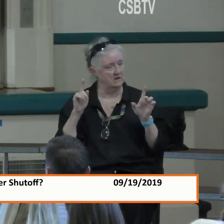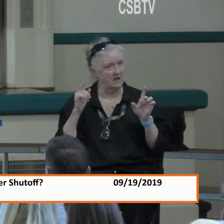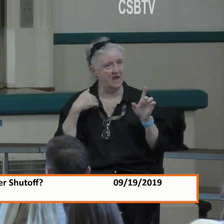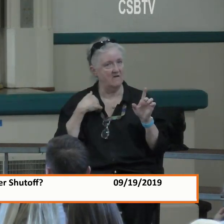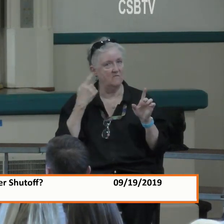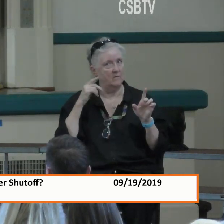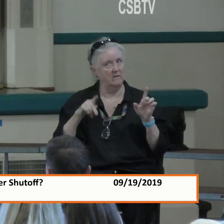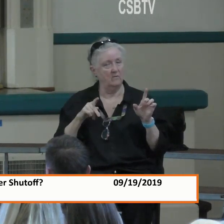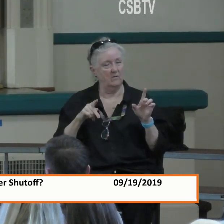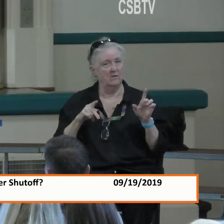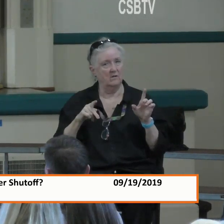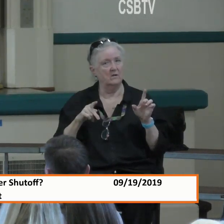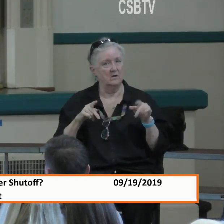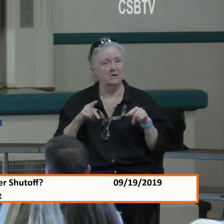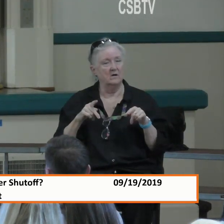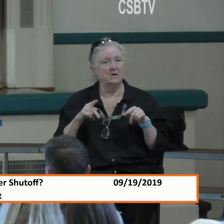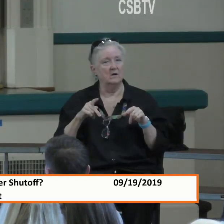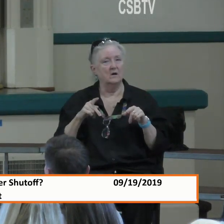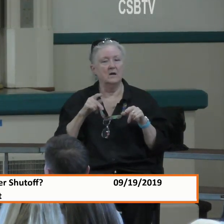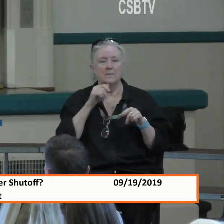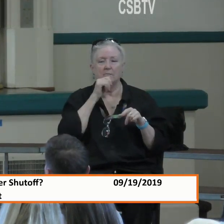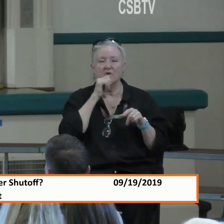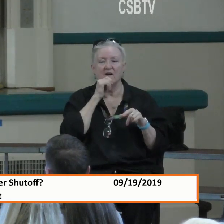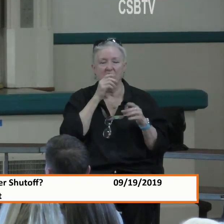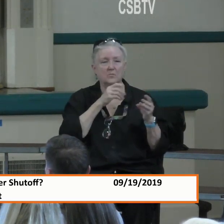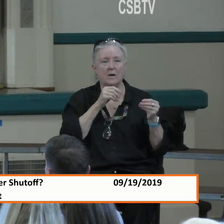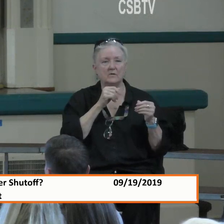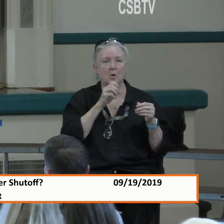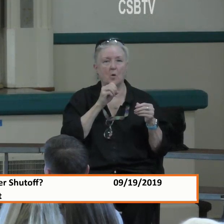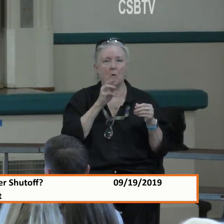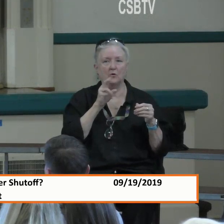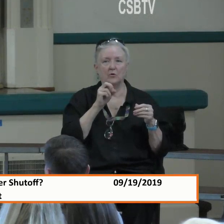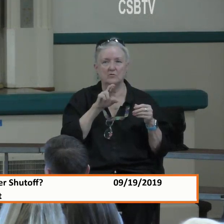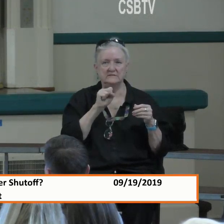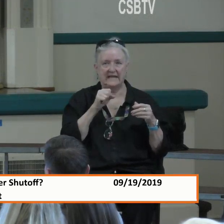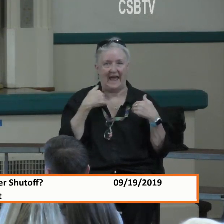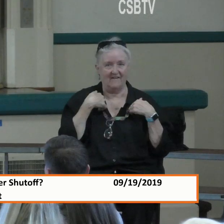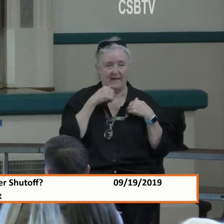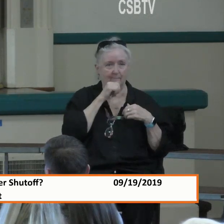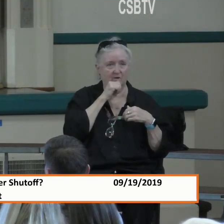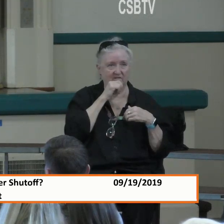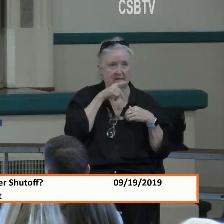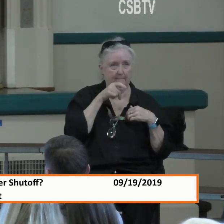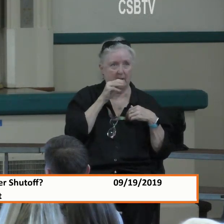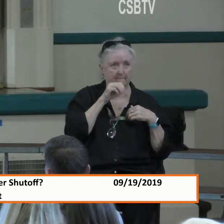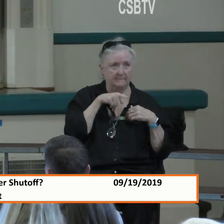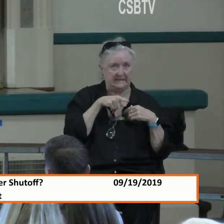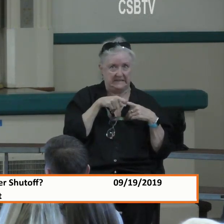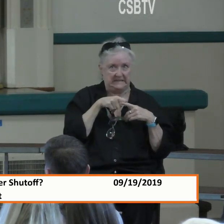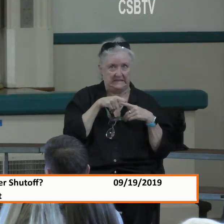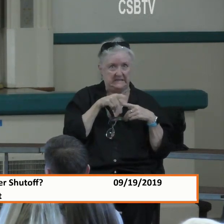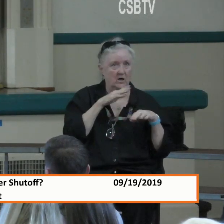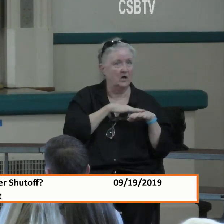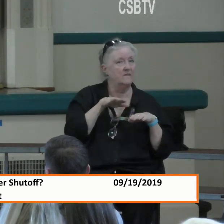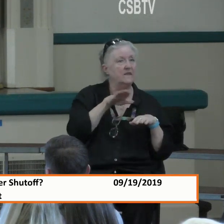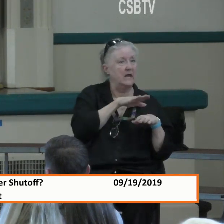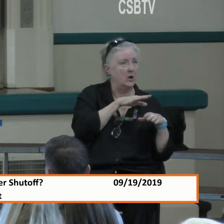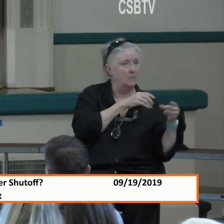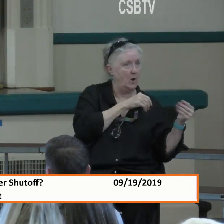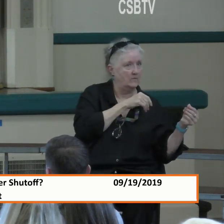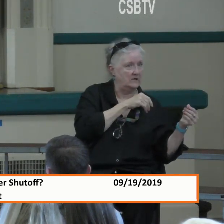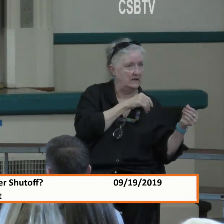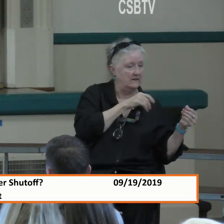folks are the private property owners that may have a private pump on their property that pumps